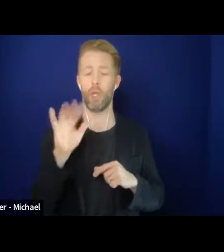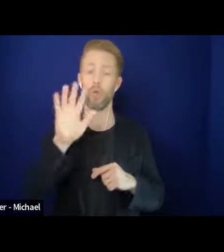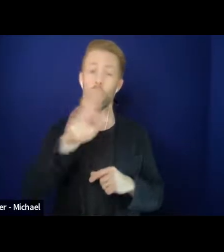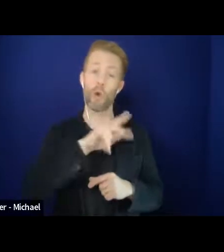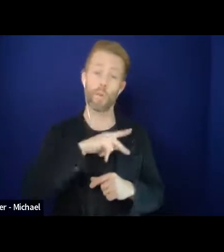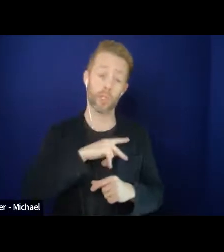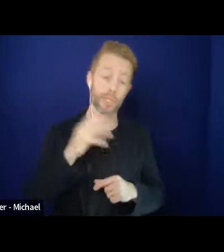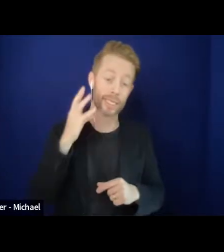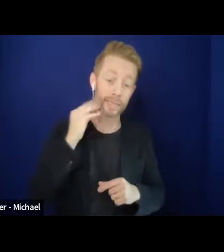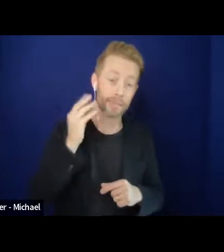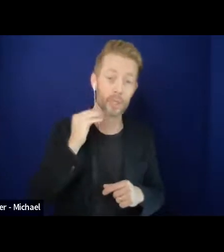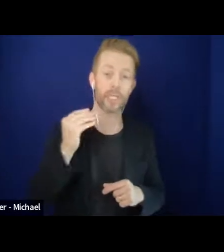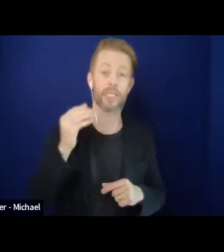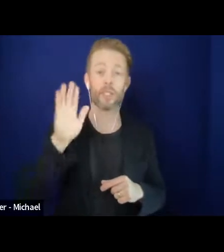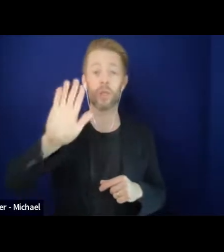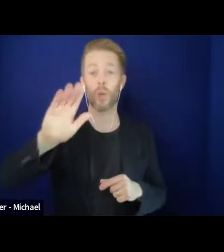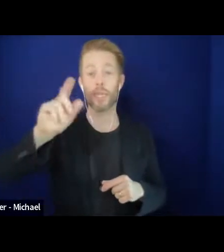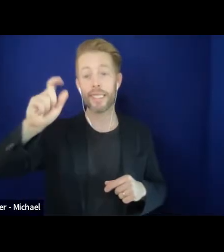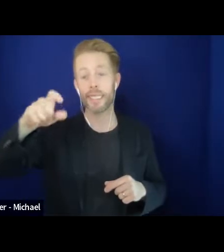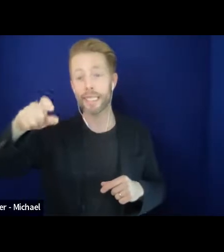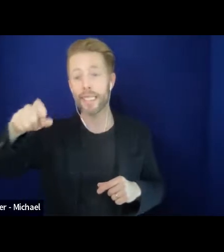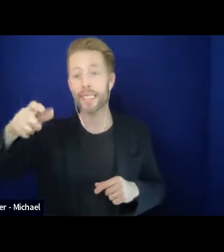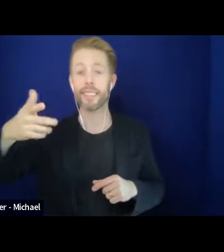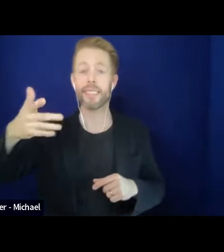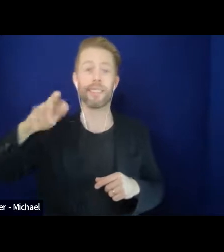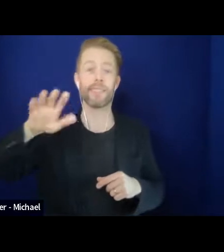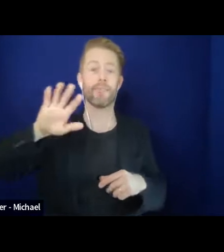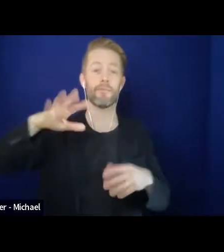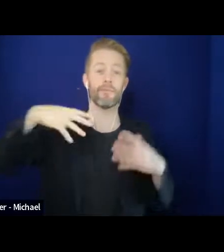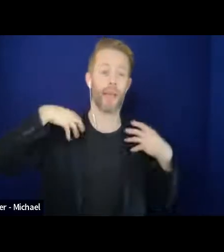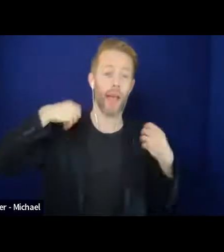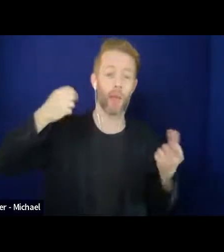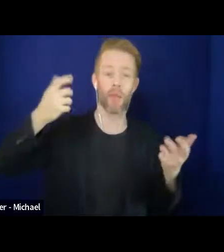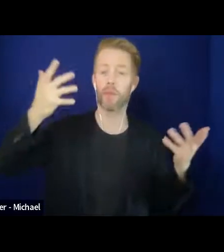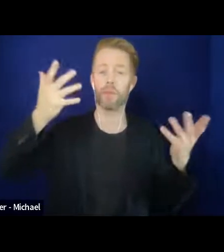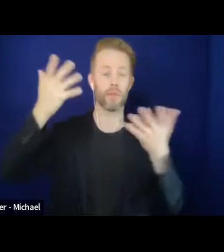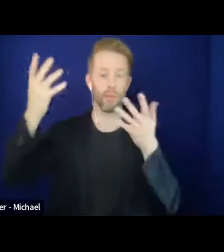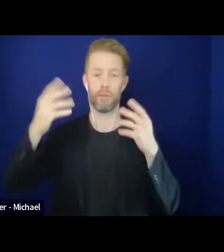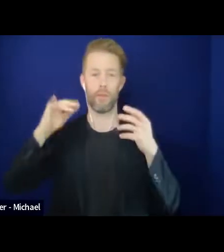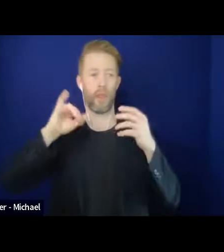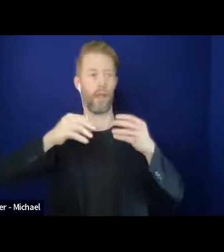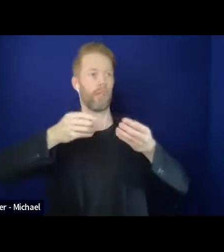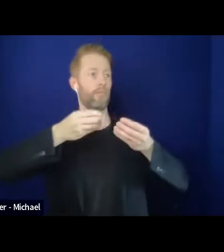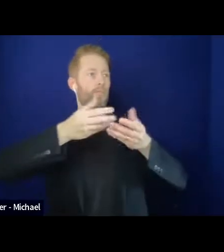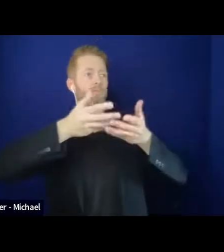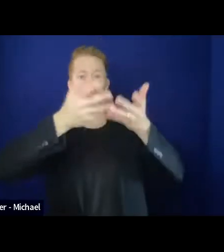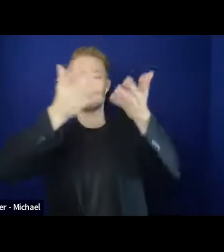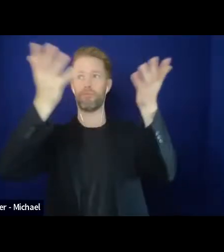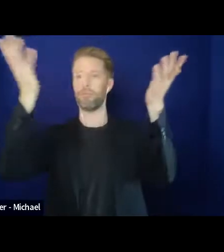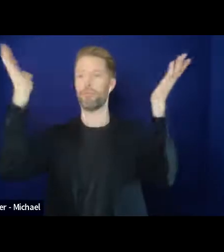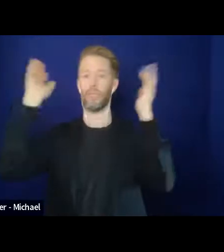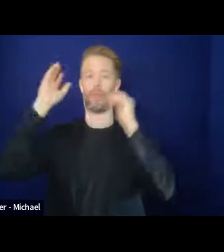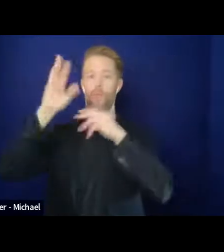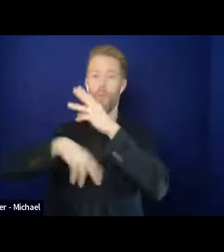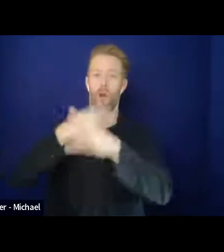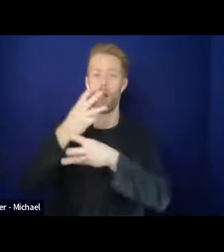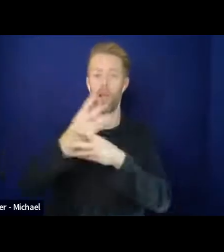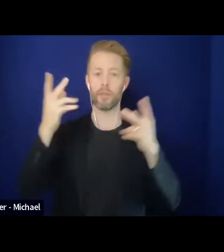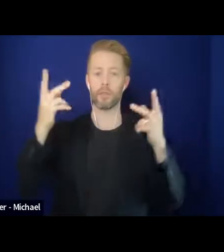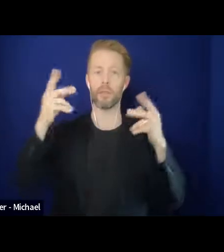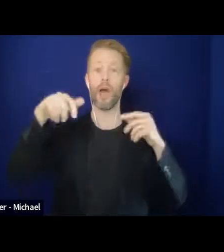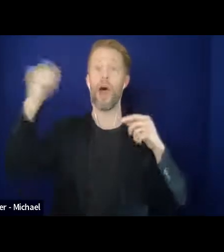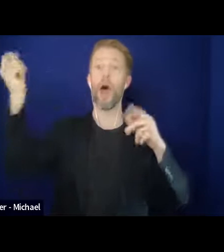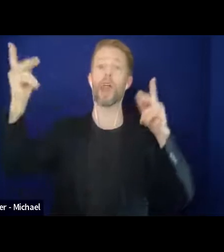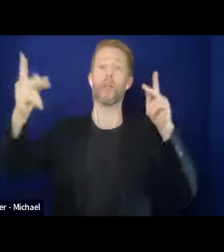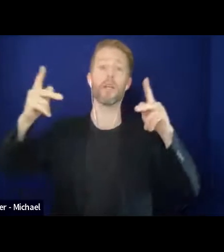lived experience, your needs, and your state of health out into the world to be correlated against and dug into by people